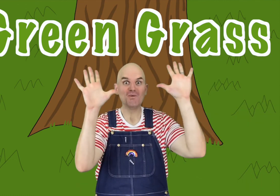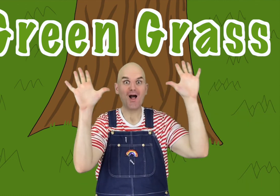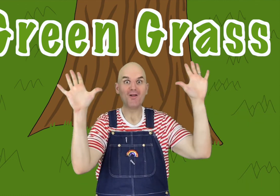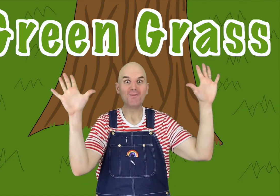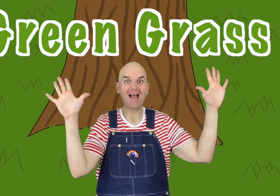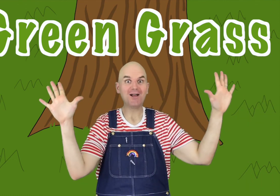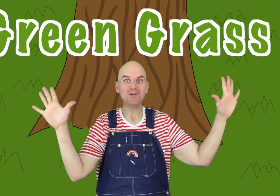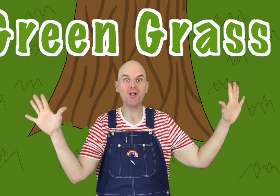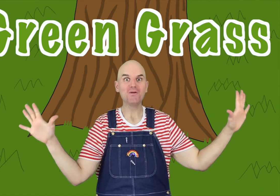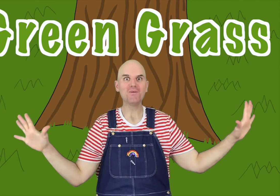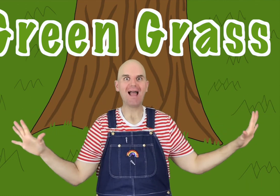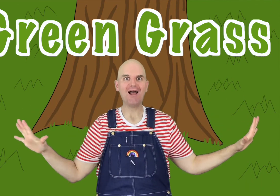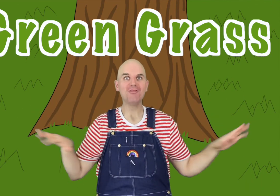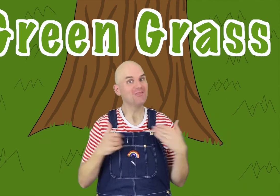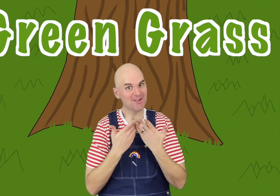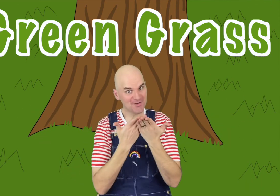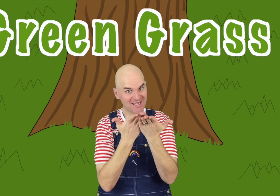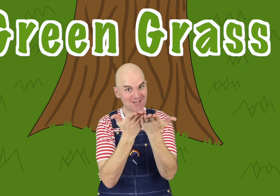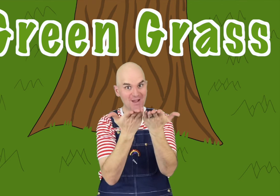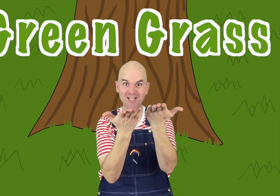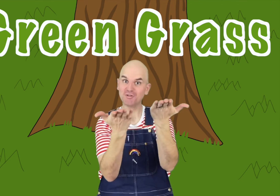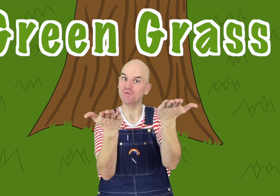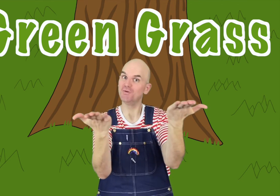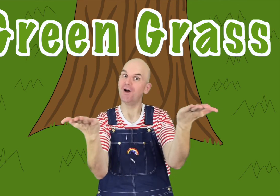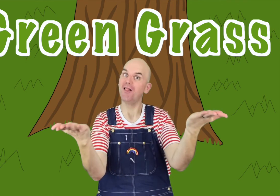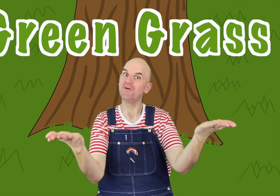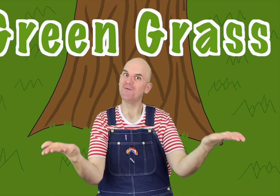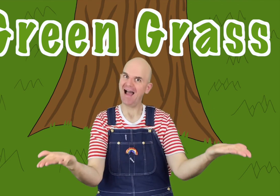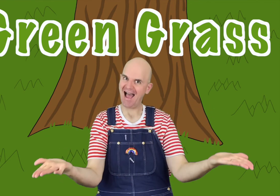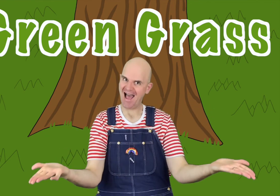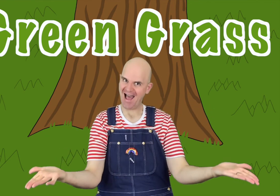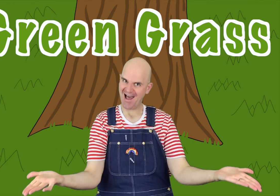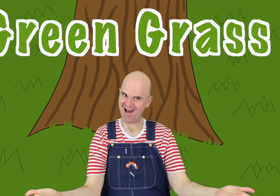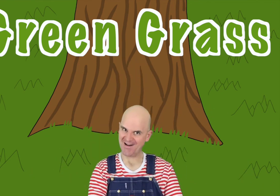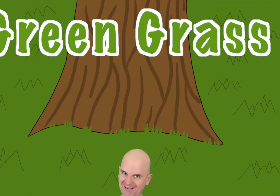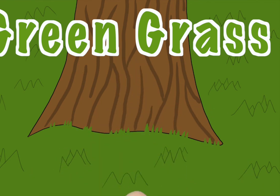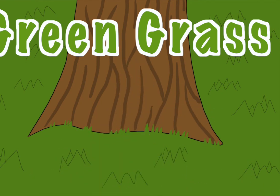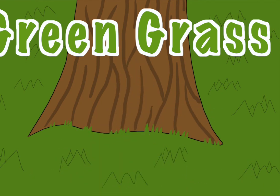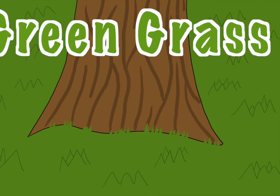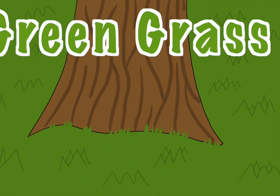grew all around, all around. The green grass grew all around.